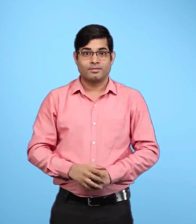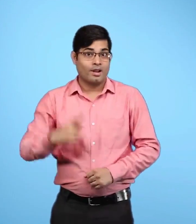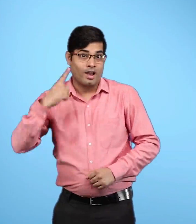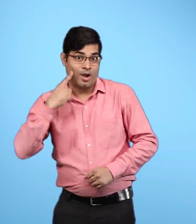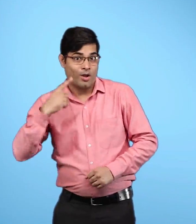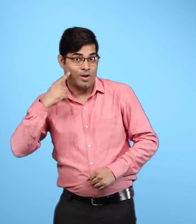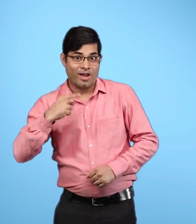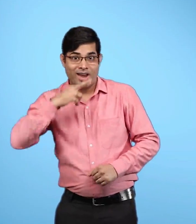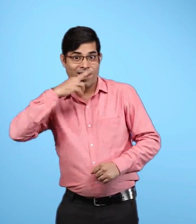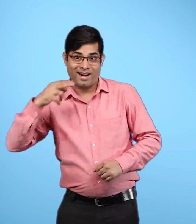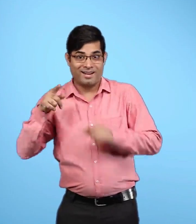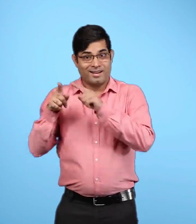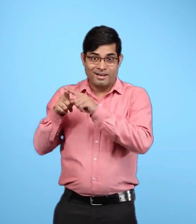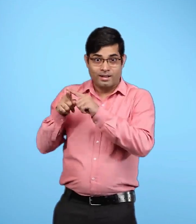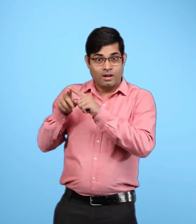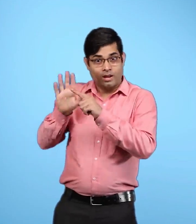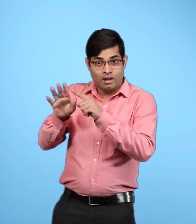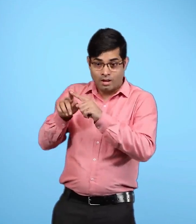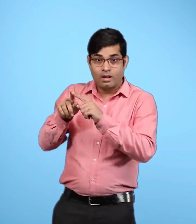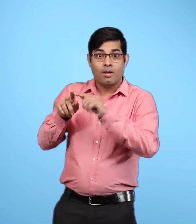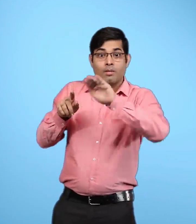How many children like yellow?